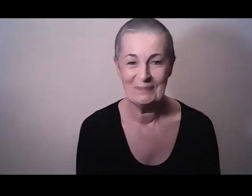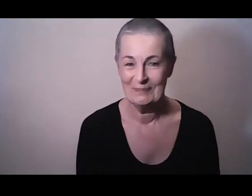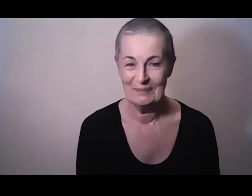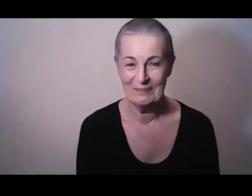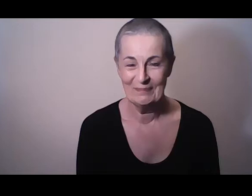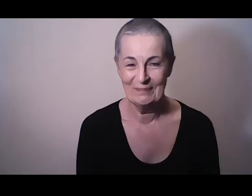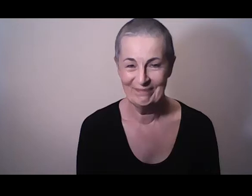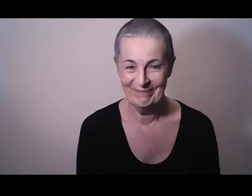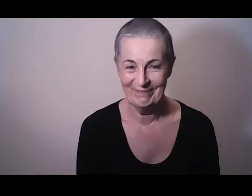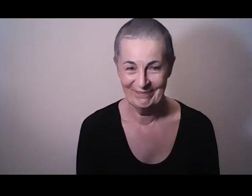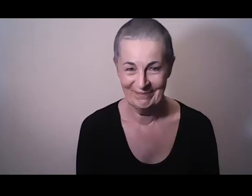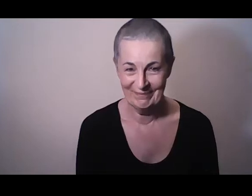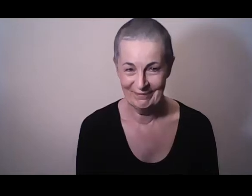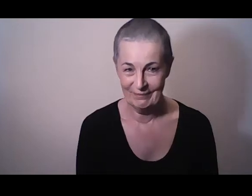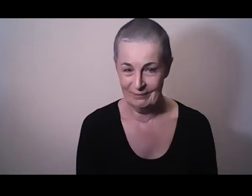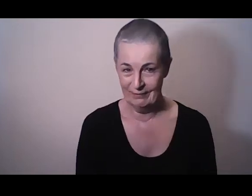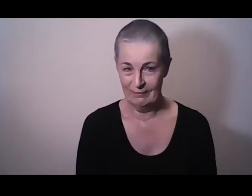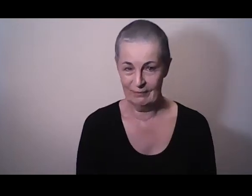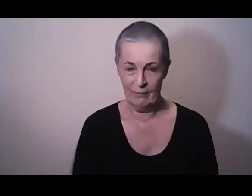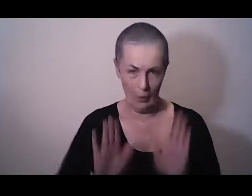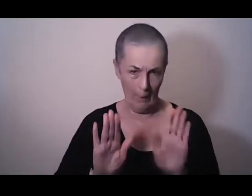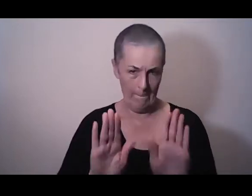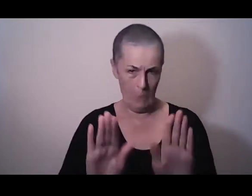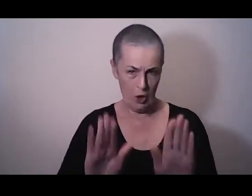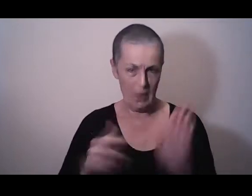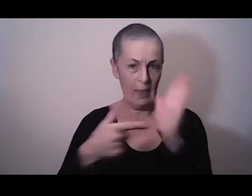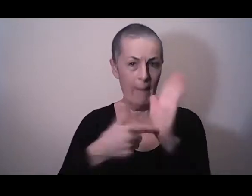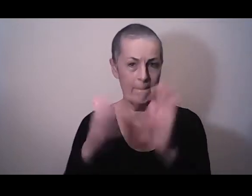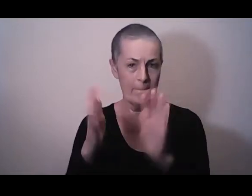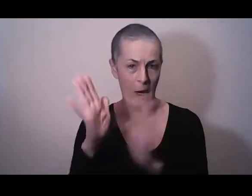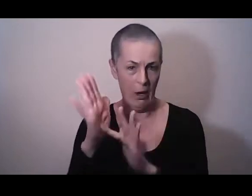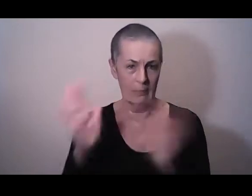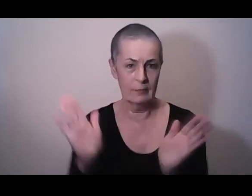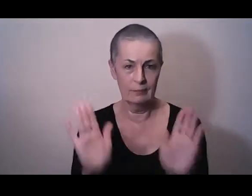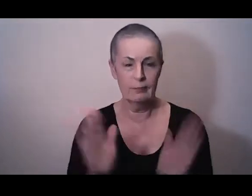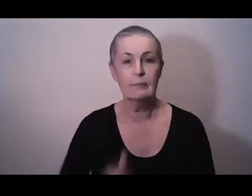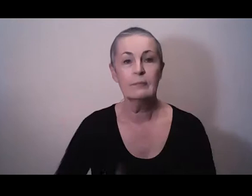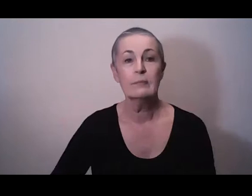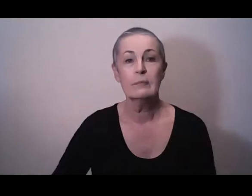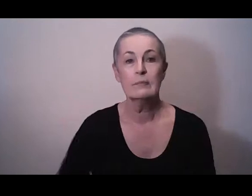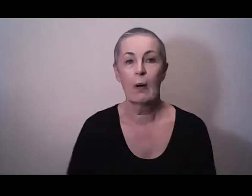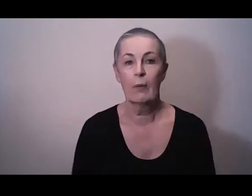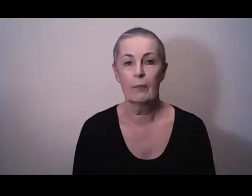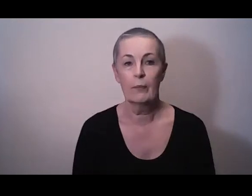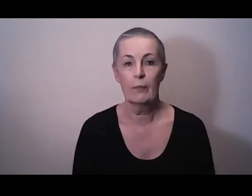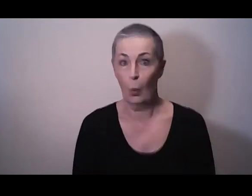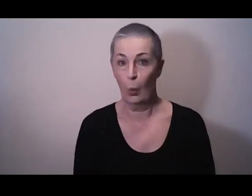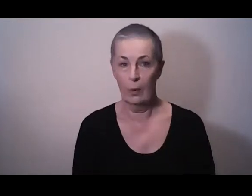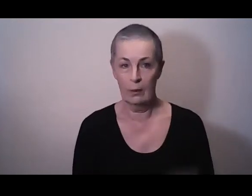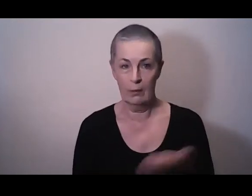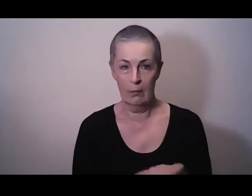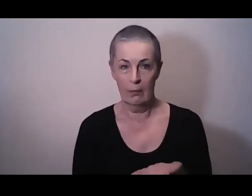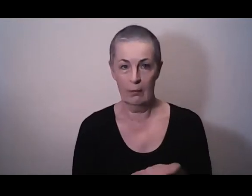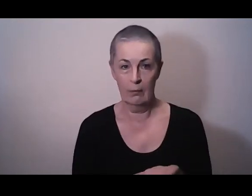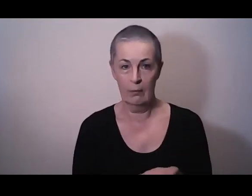So now for pushing palms, you bring one hand facing up and the other hand above it.